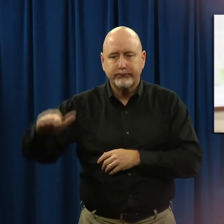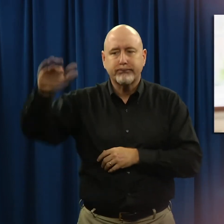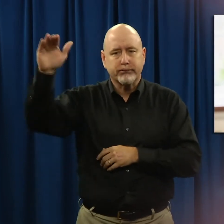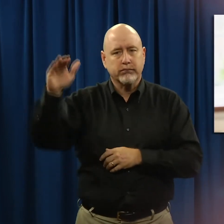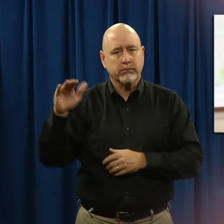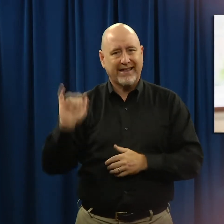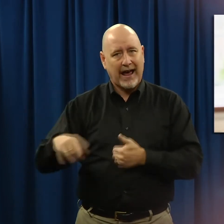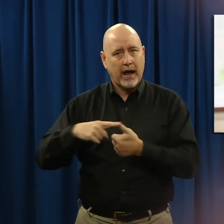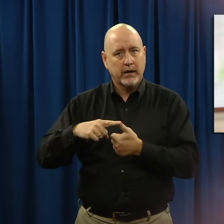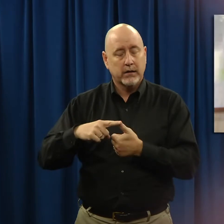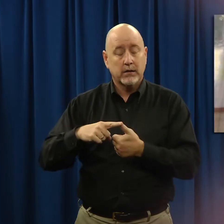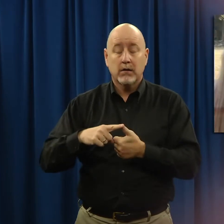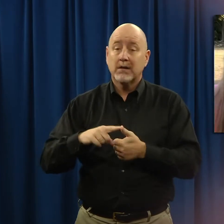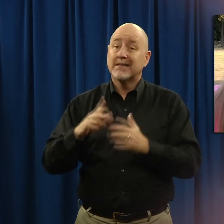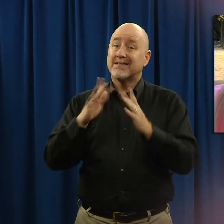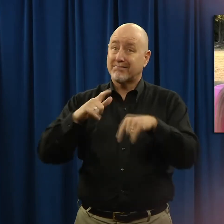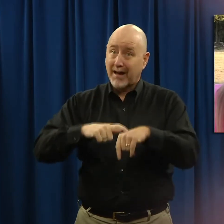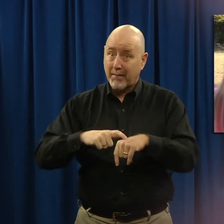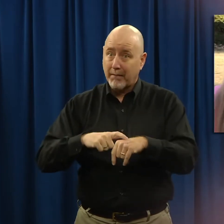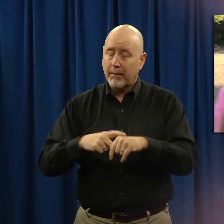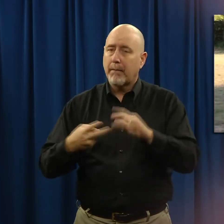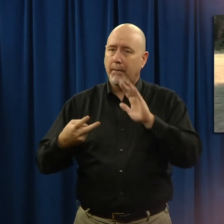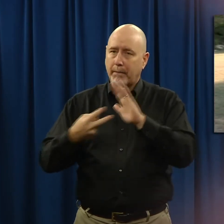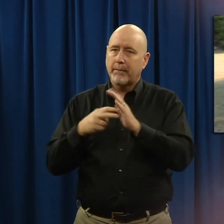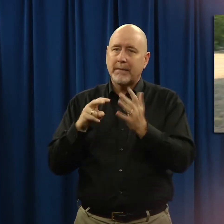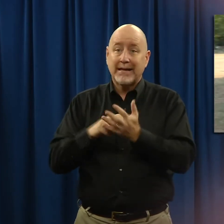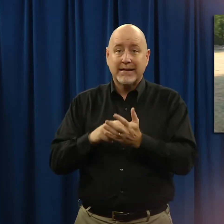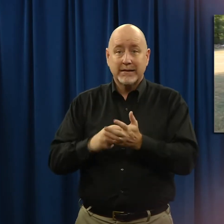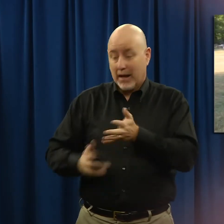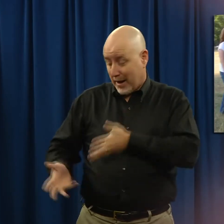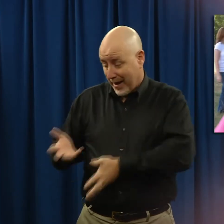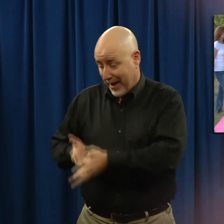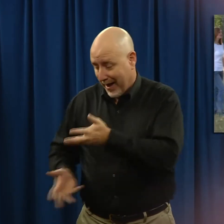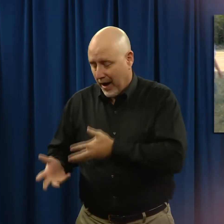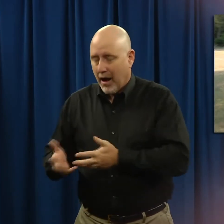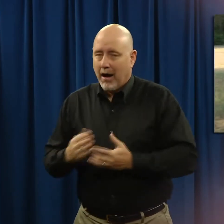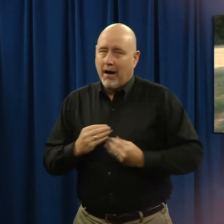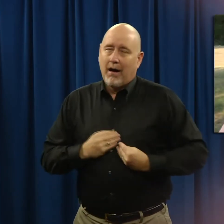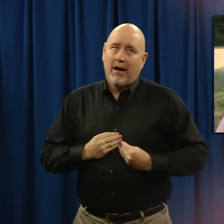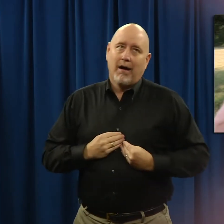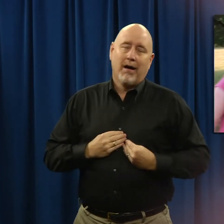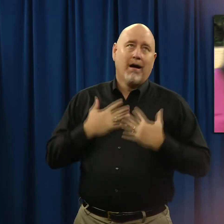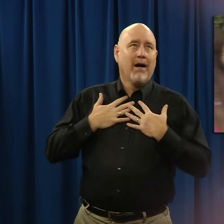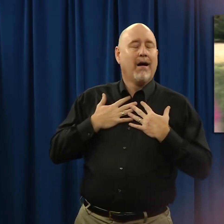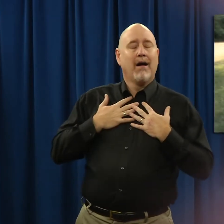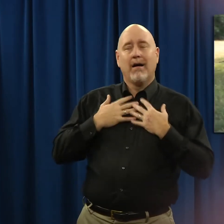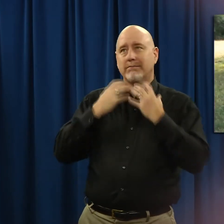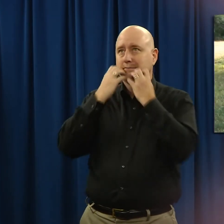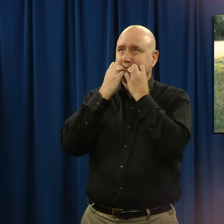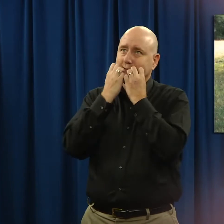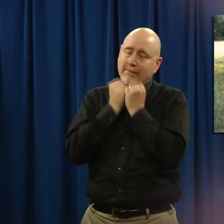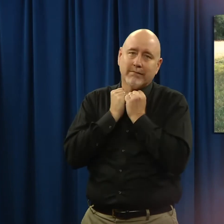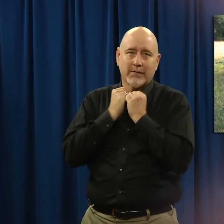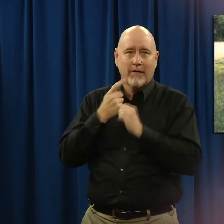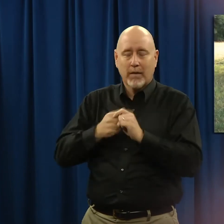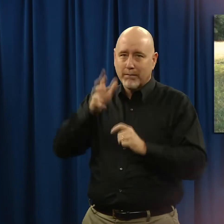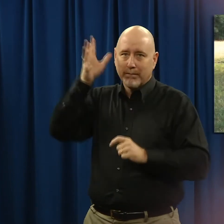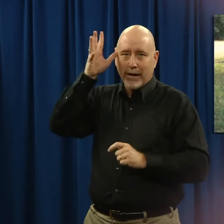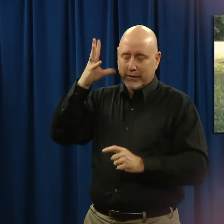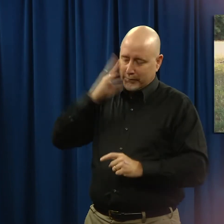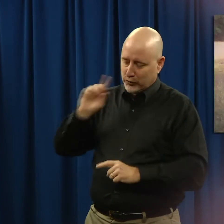needs. But it also means that you'll receive the benefit of rewards that can only be enjoyed by a